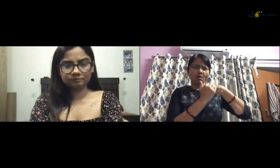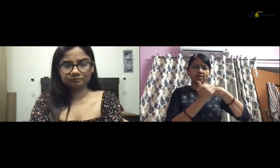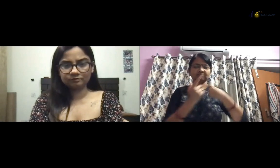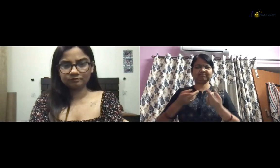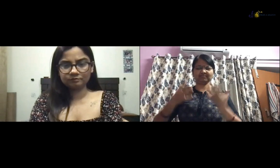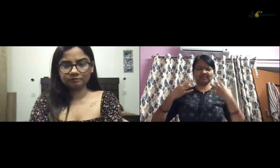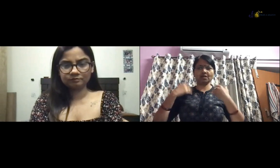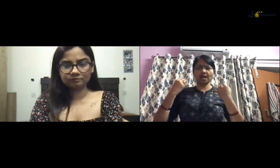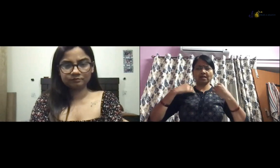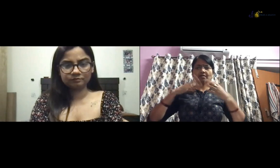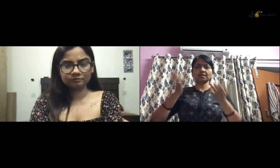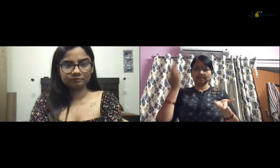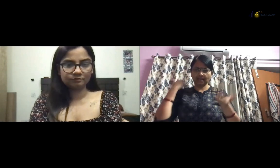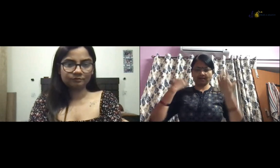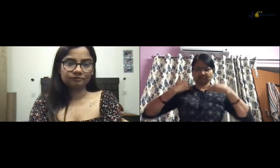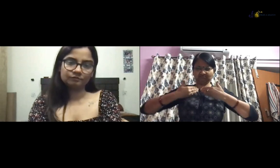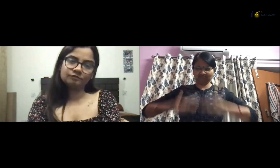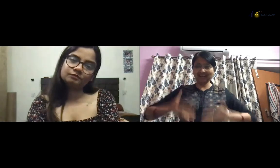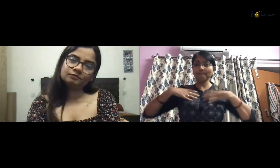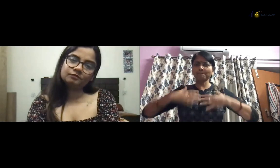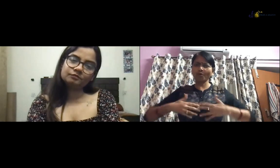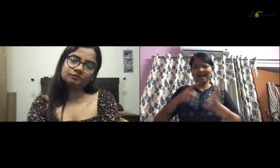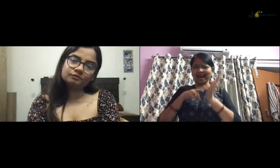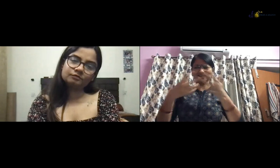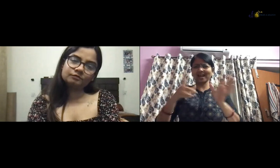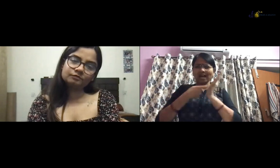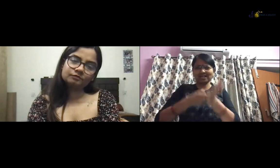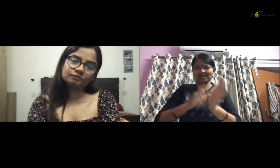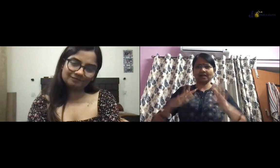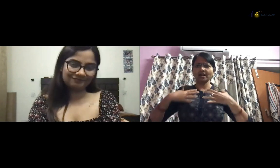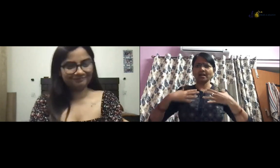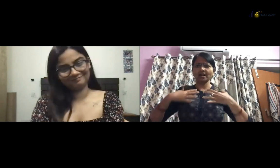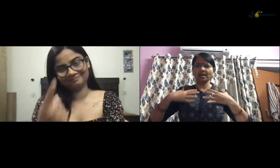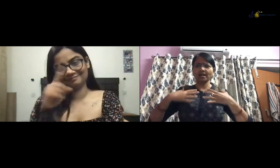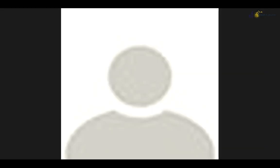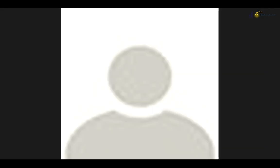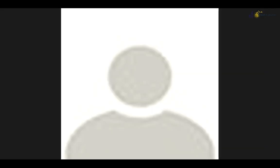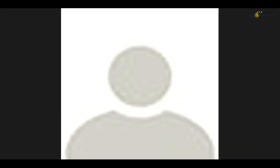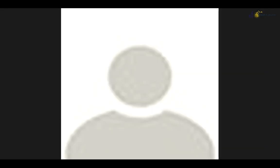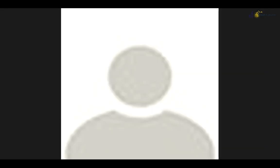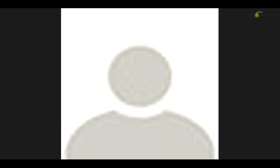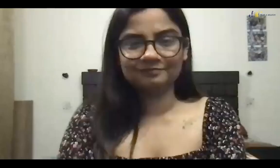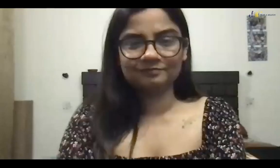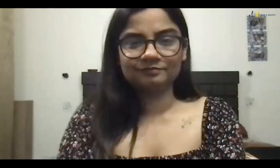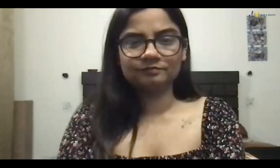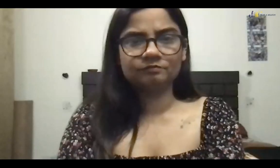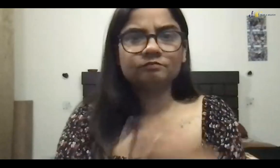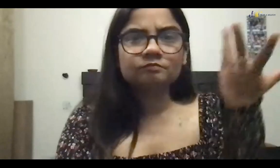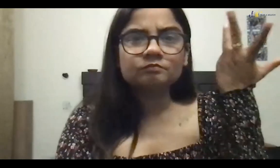that, but someone other female will say that if you are wearing a kurta